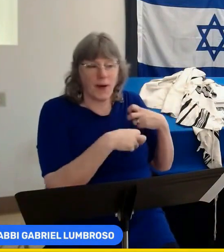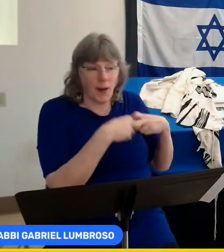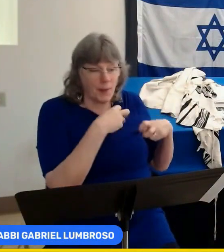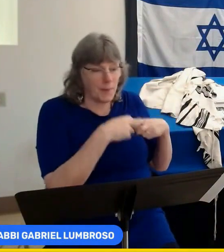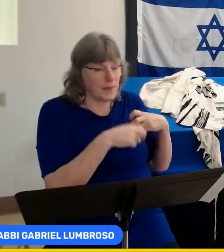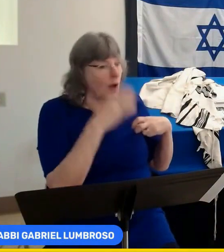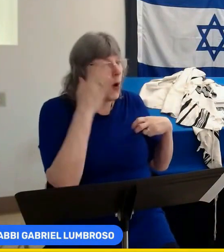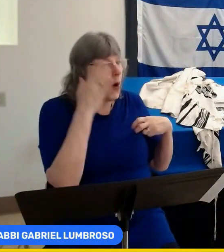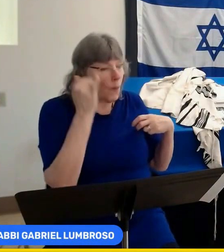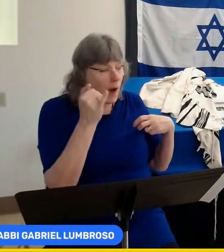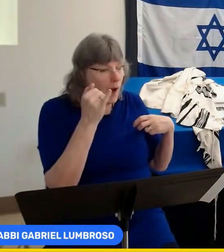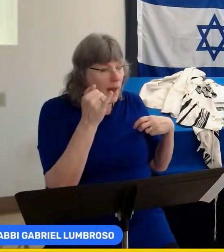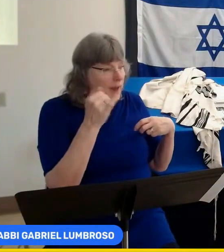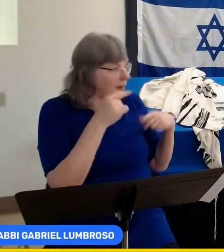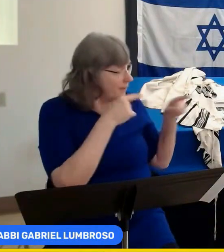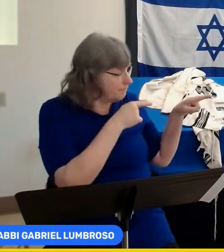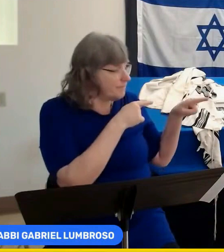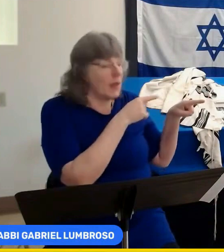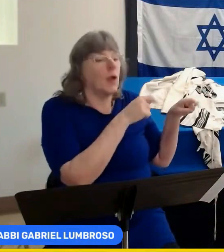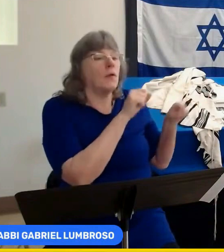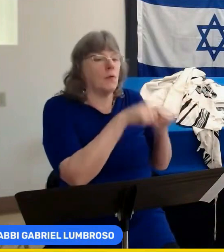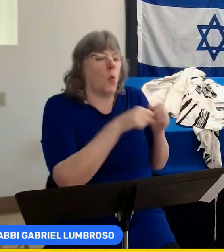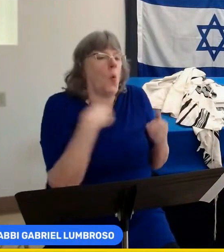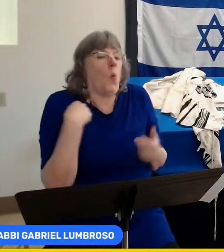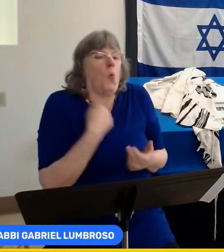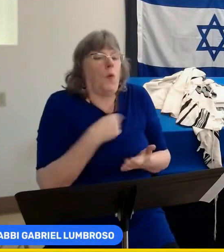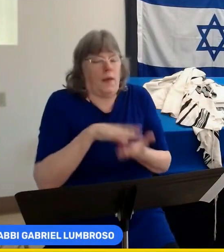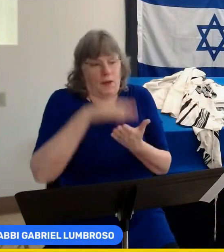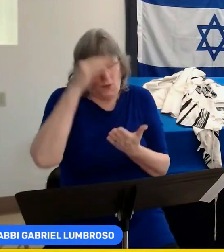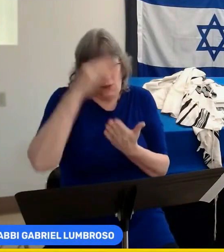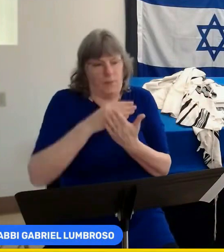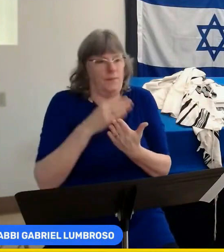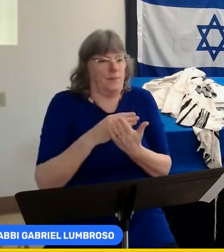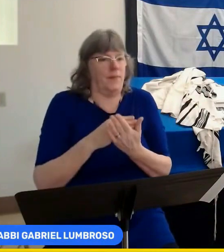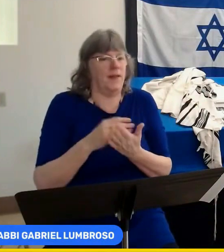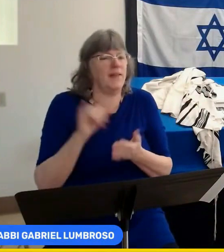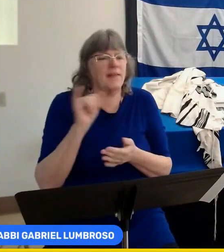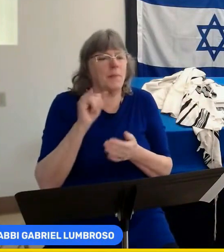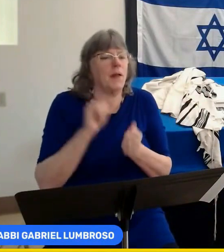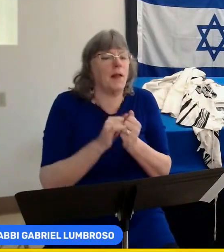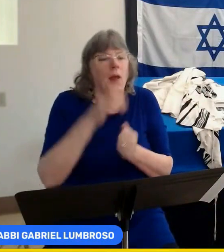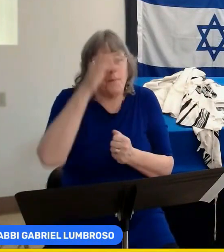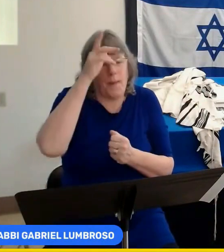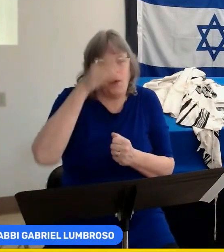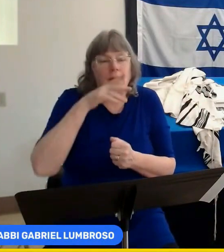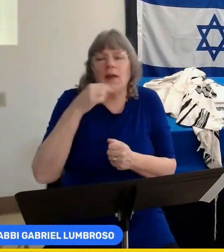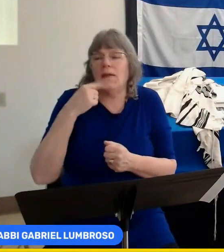something so they can tell the children, hey, you know what, I did it. Please avoid it.